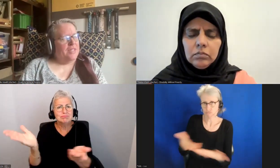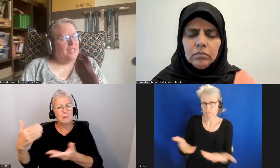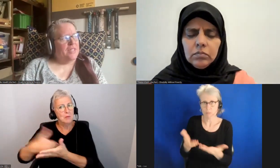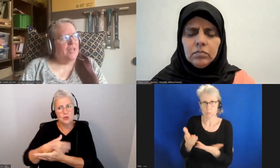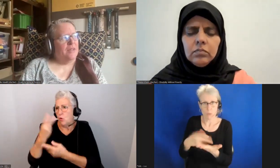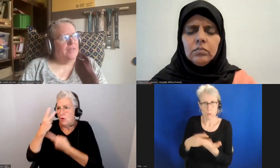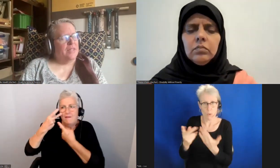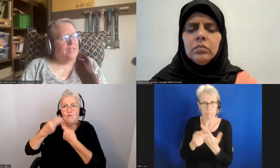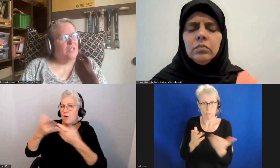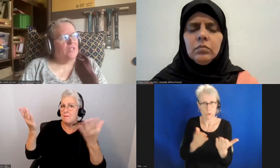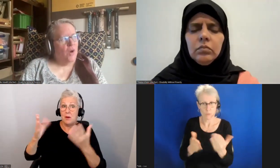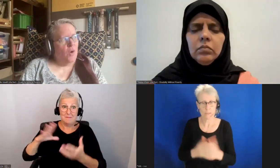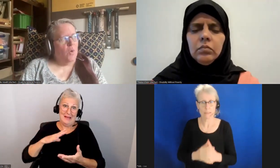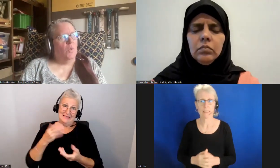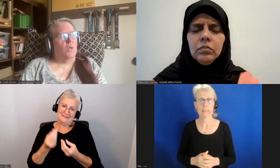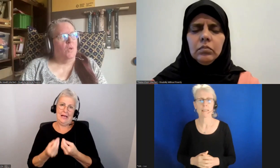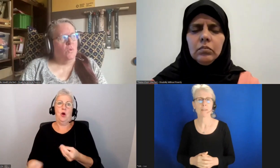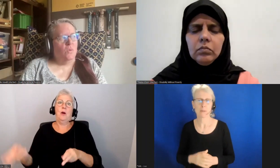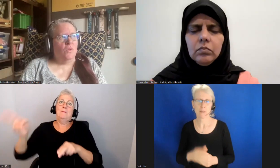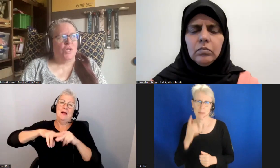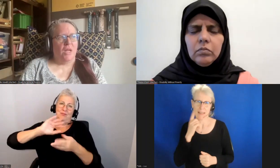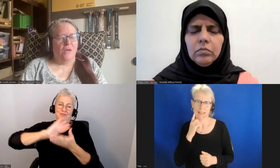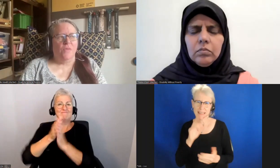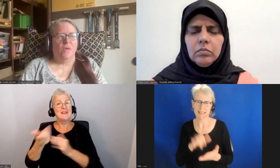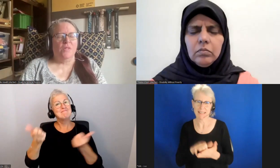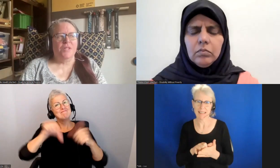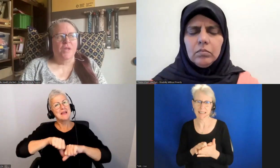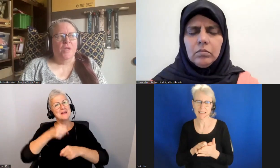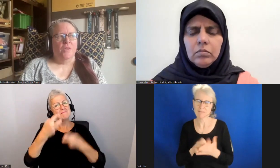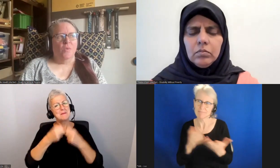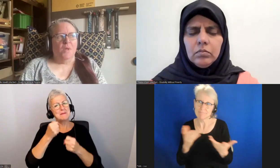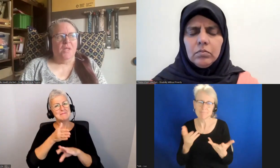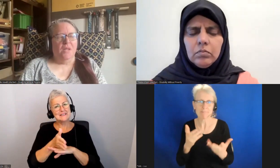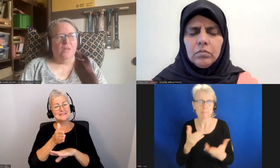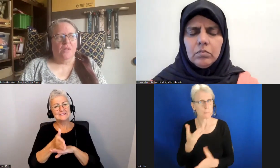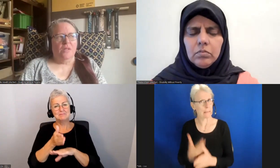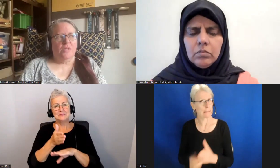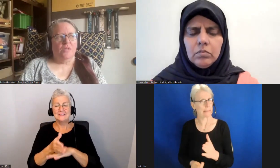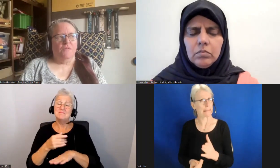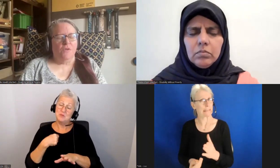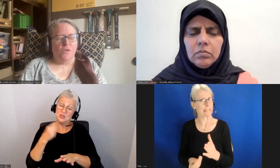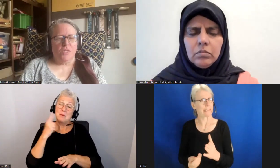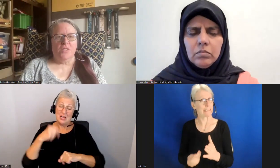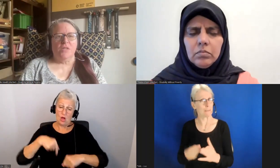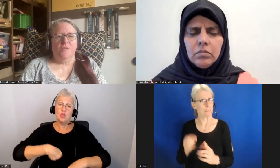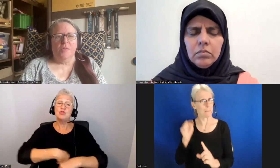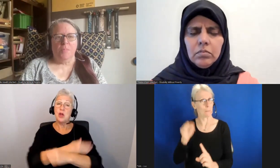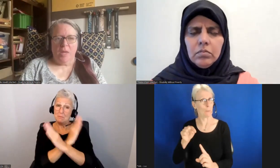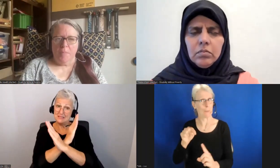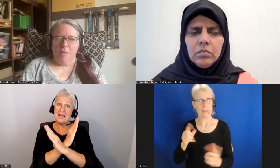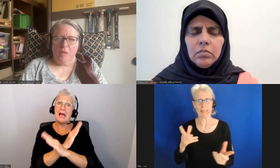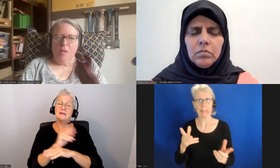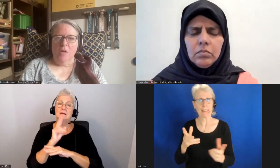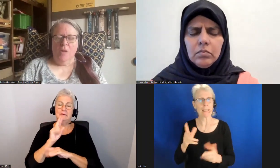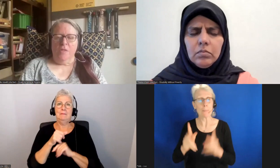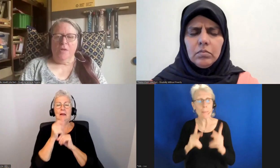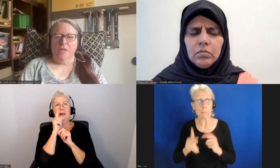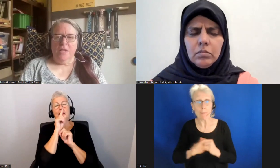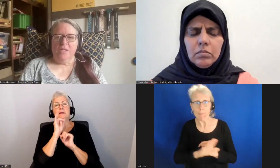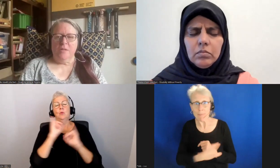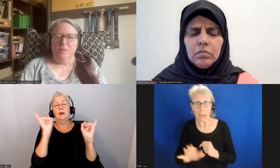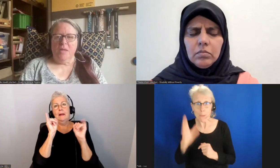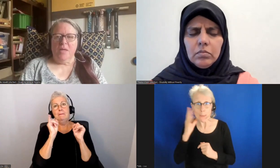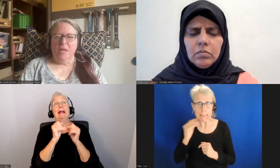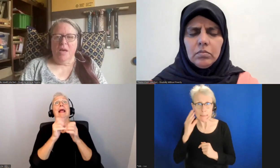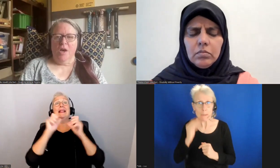think this is so huge here that the voices of the people